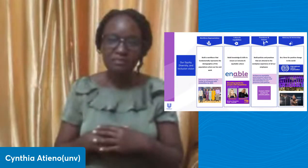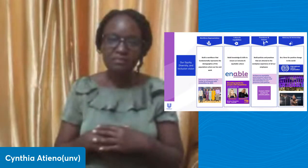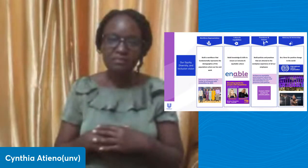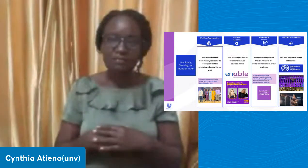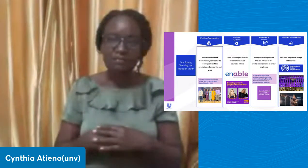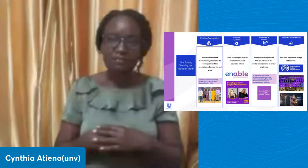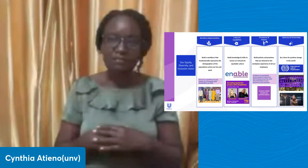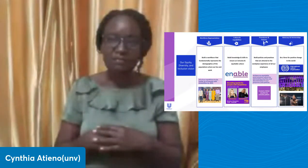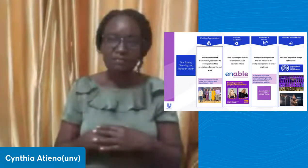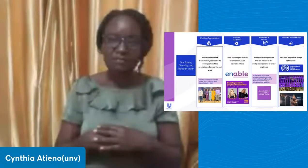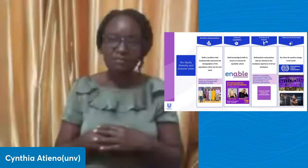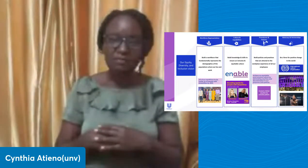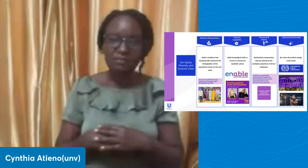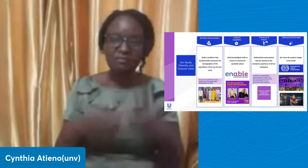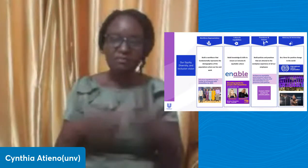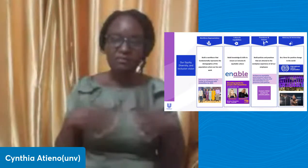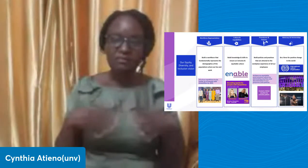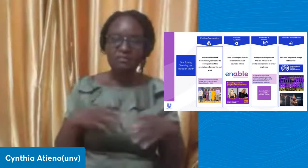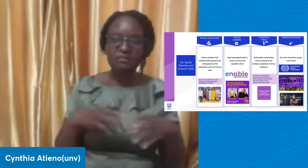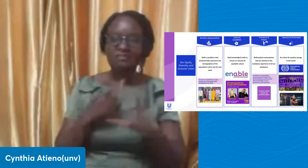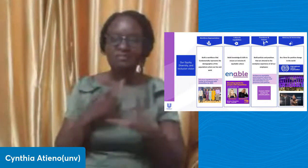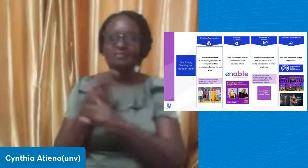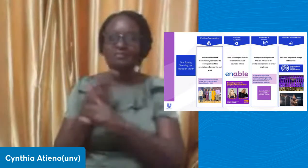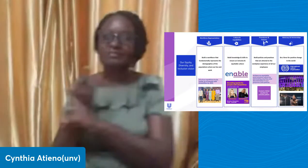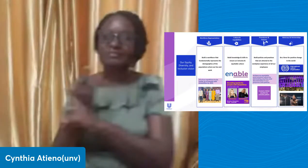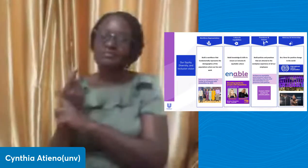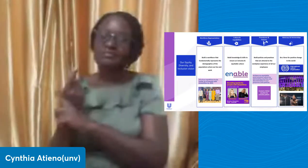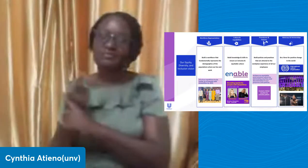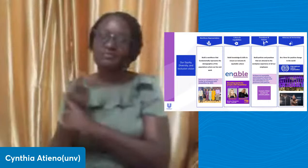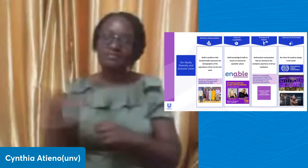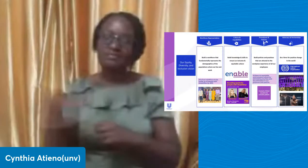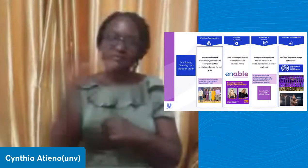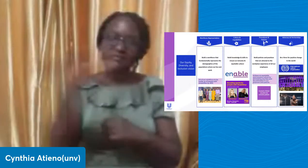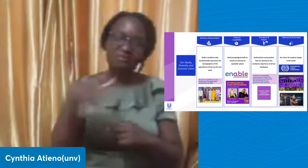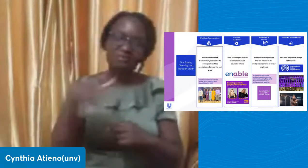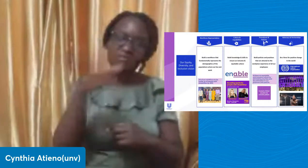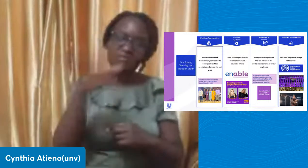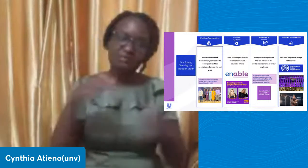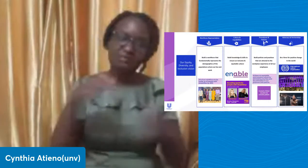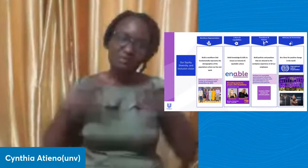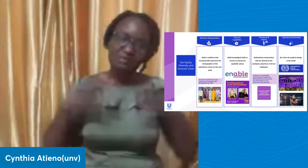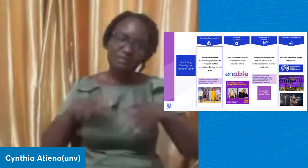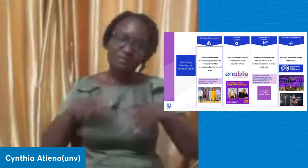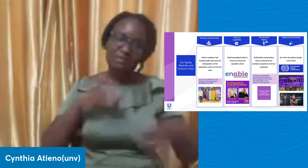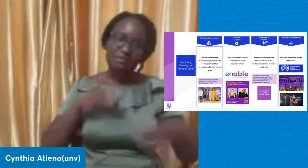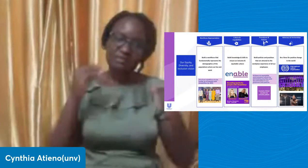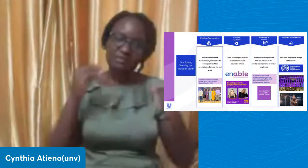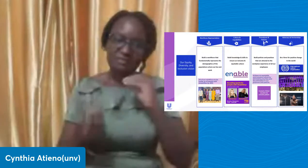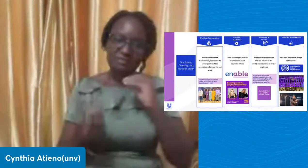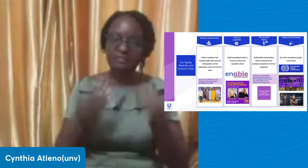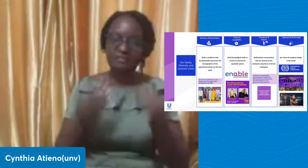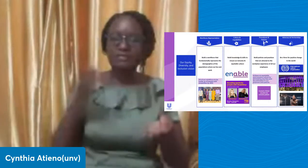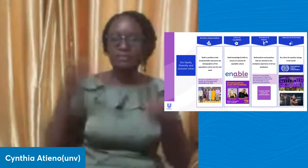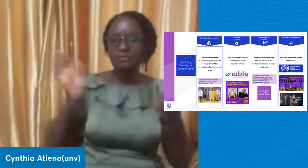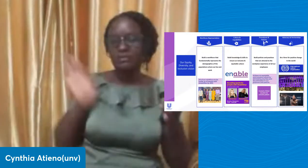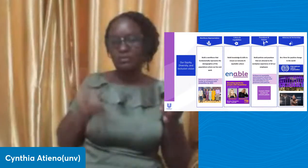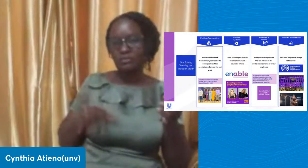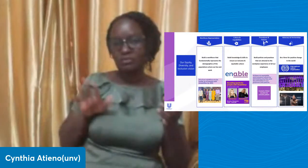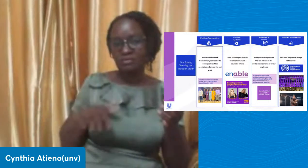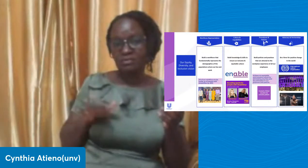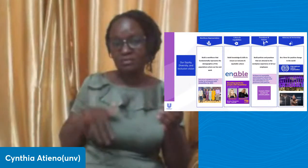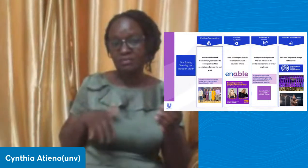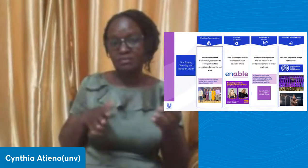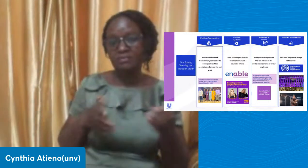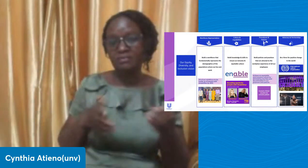ethnic backgrounds, persons with disability, women, and people from